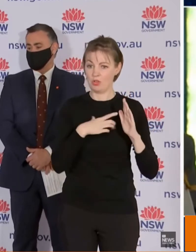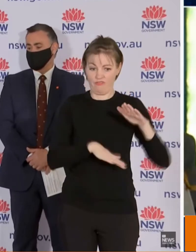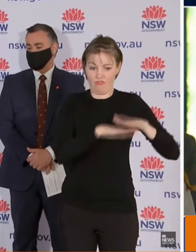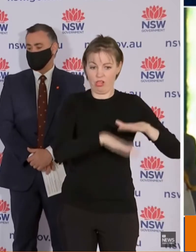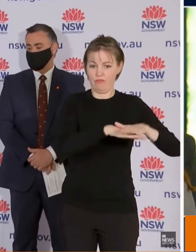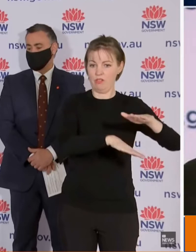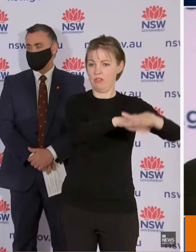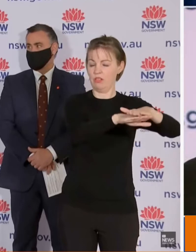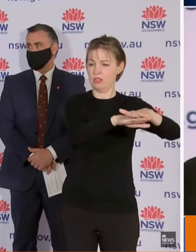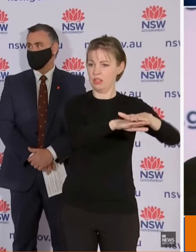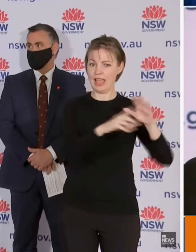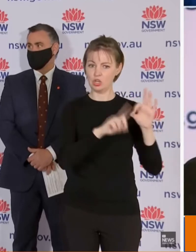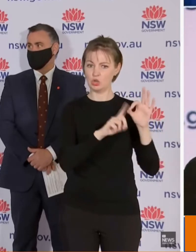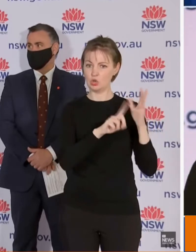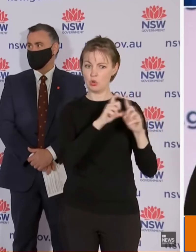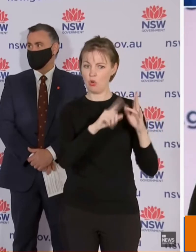Would that be accurate?